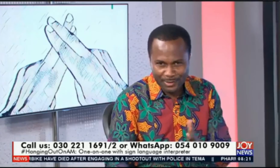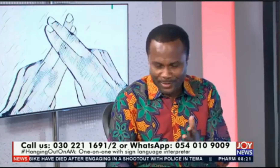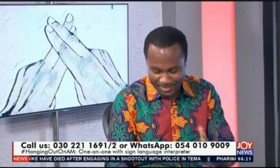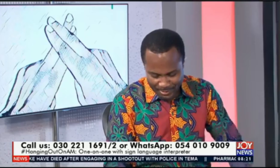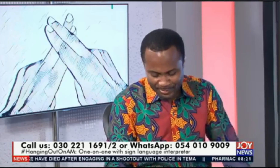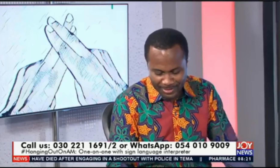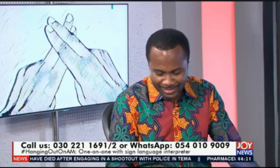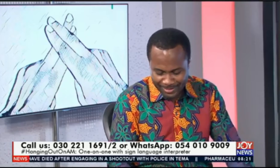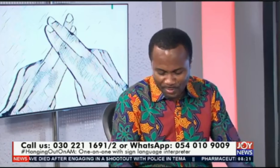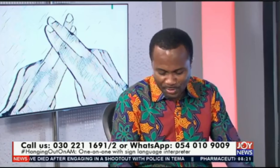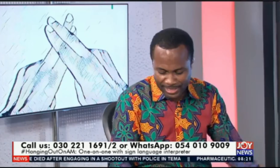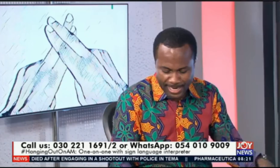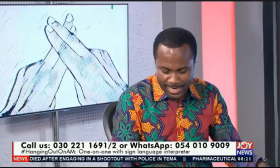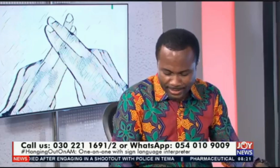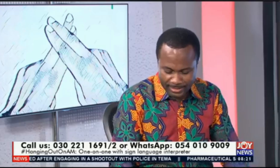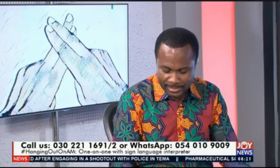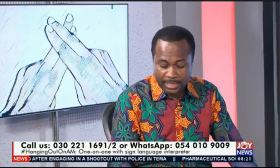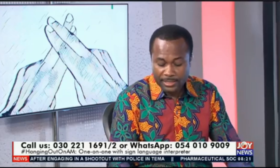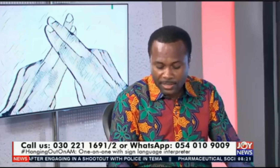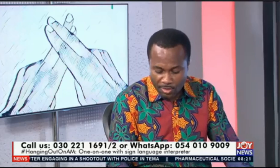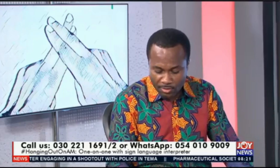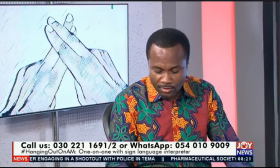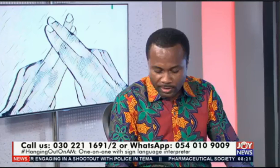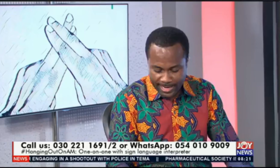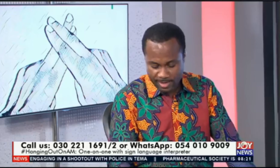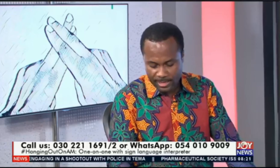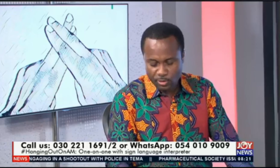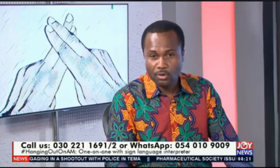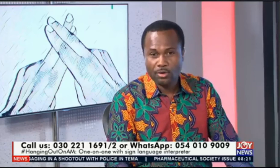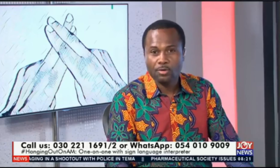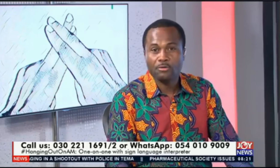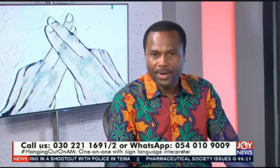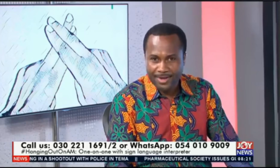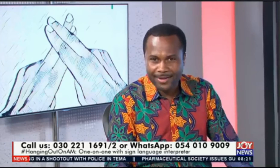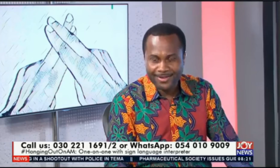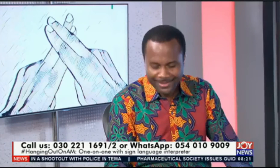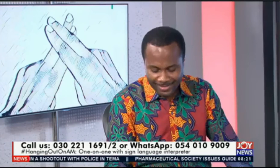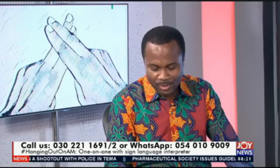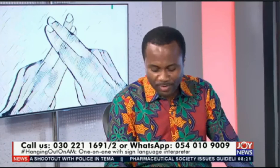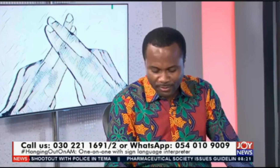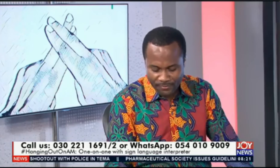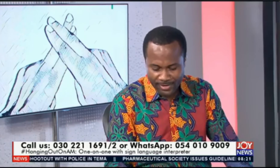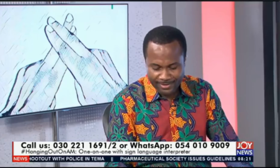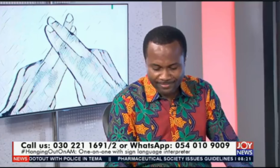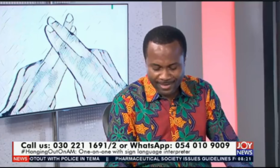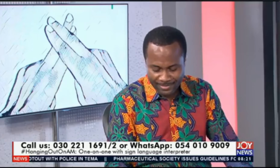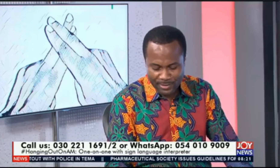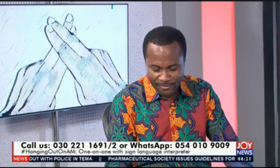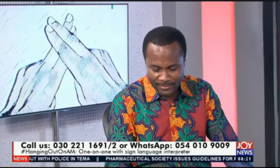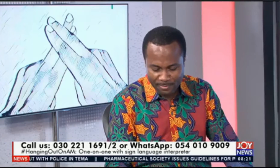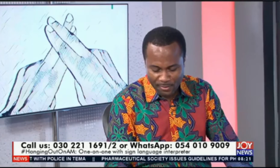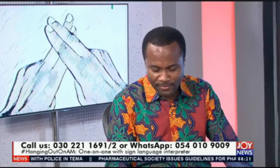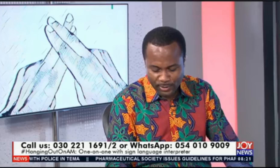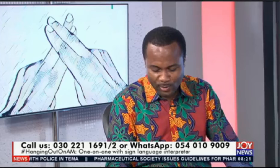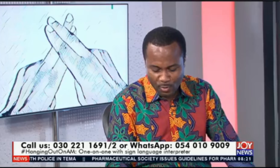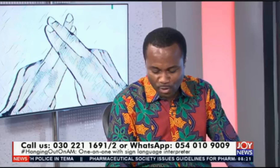morning to you. I know you as well. And good morning. She said, tell her that Aurelia is proud of her. Yes. So you have